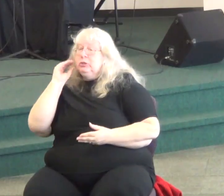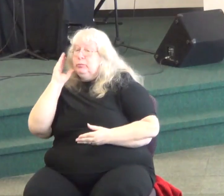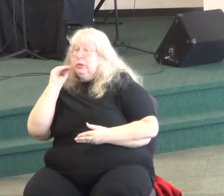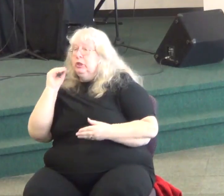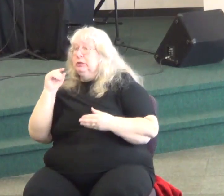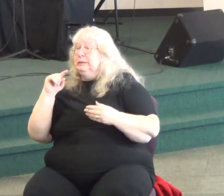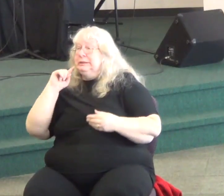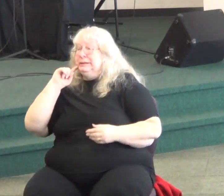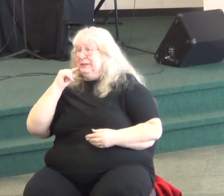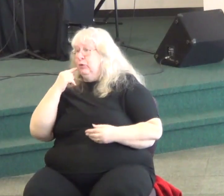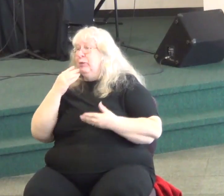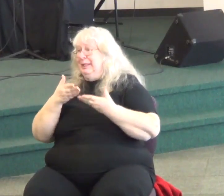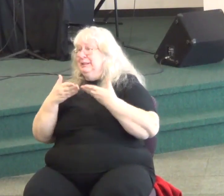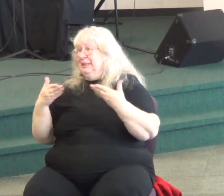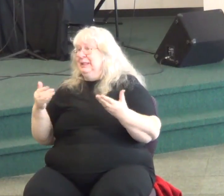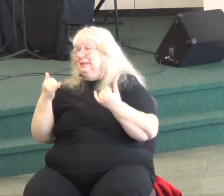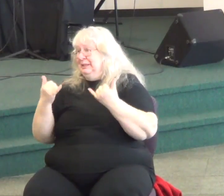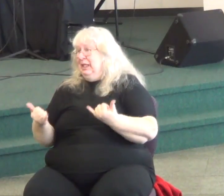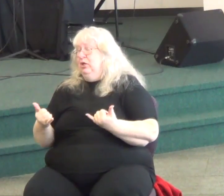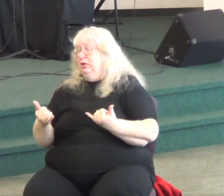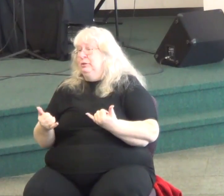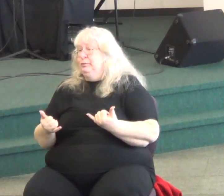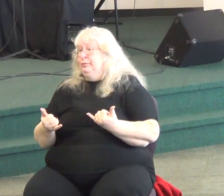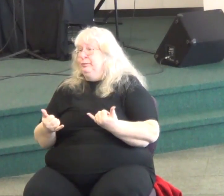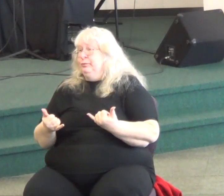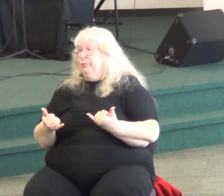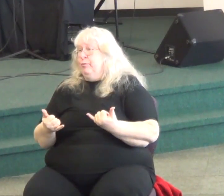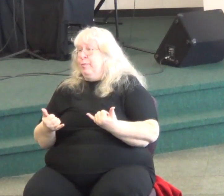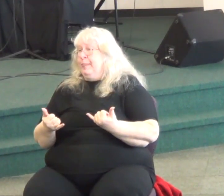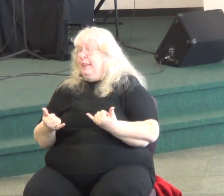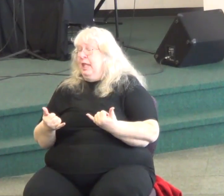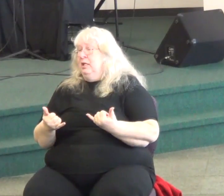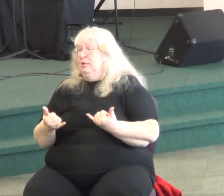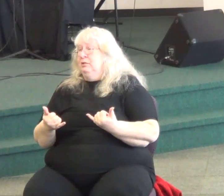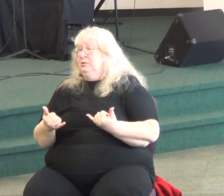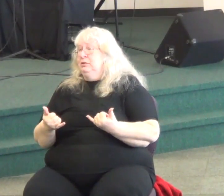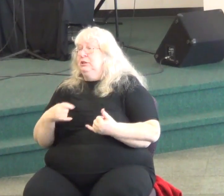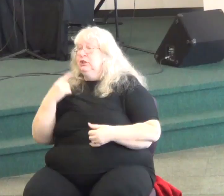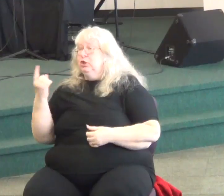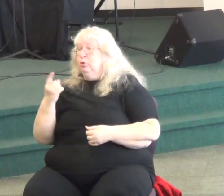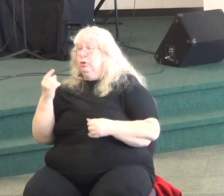it's only by the grace of Jesus that we can sit here and keep on keeping on, church.